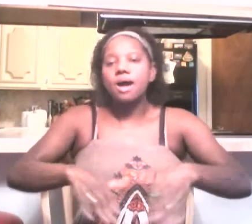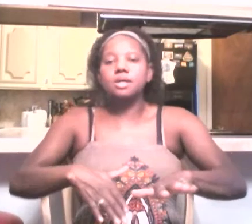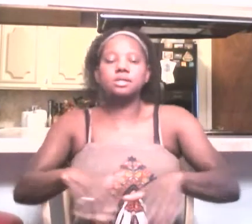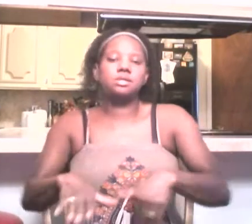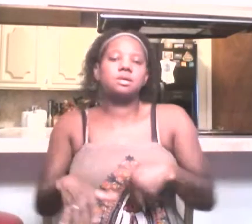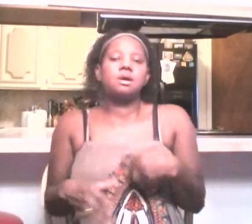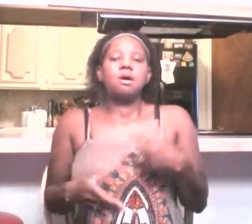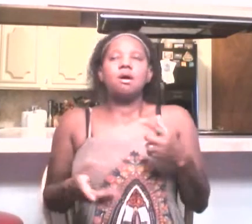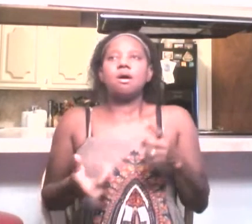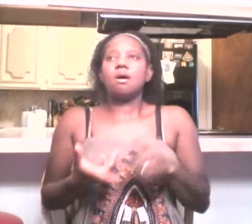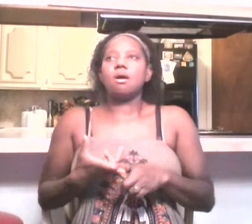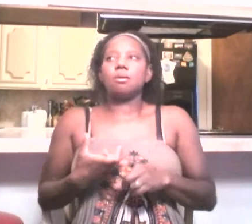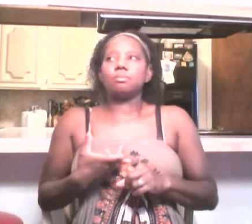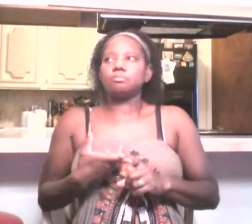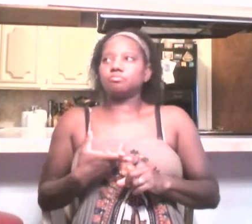walk,